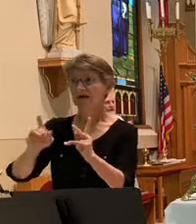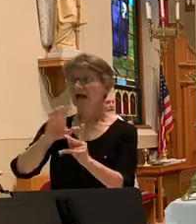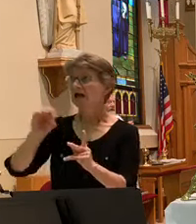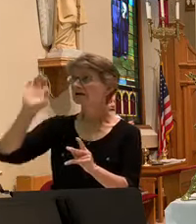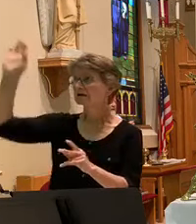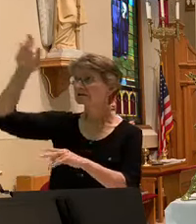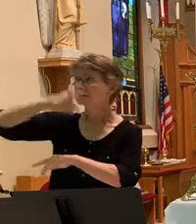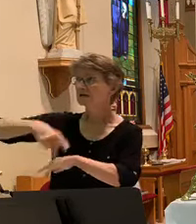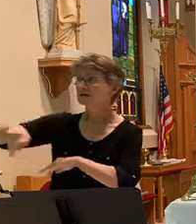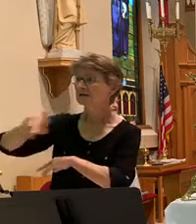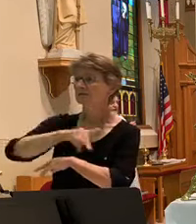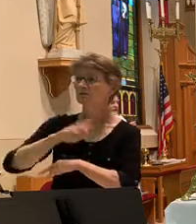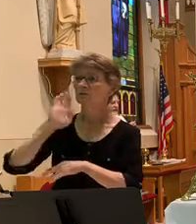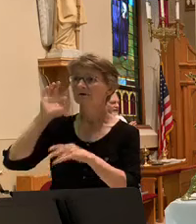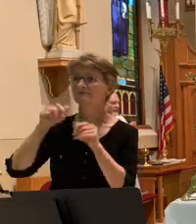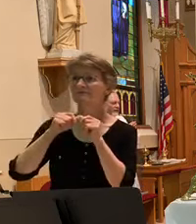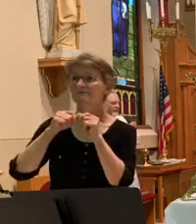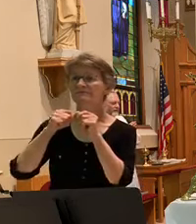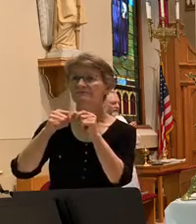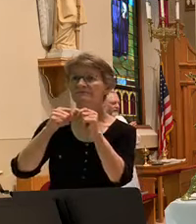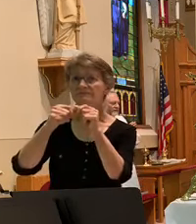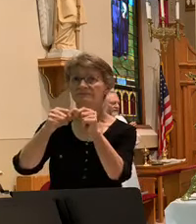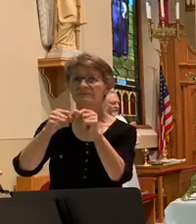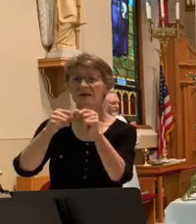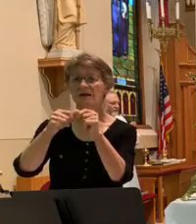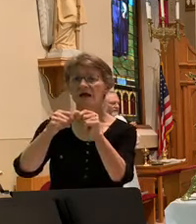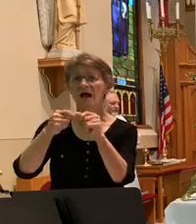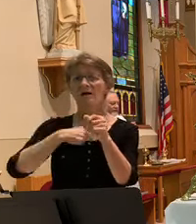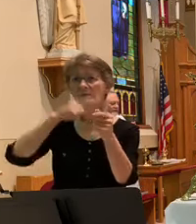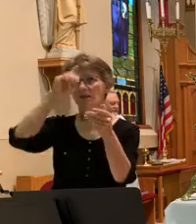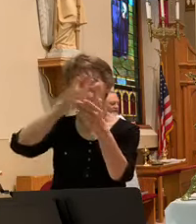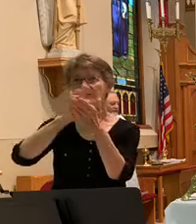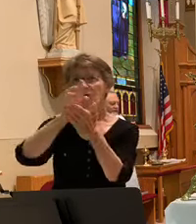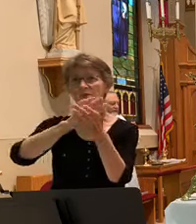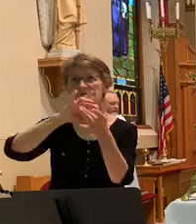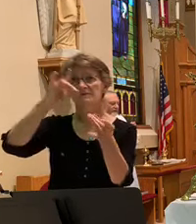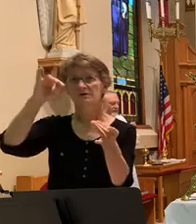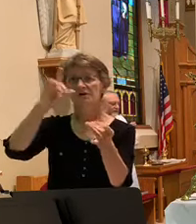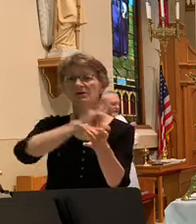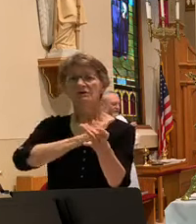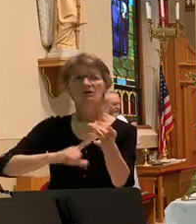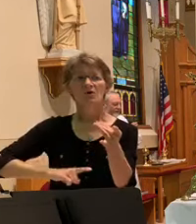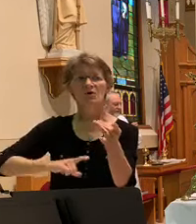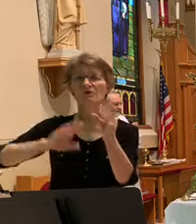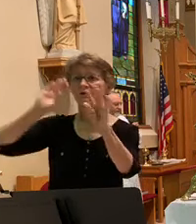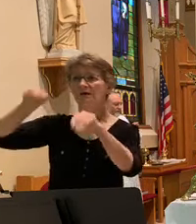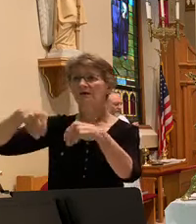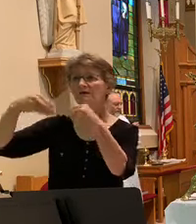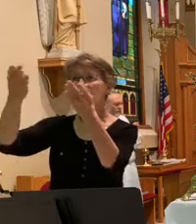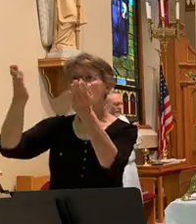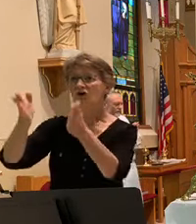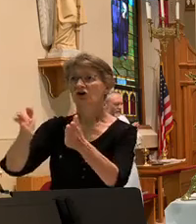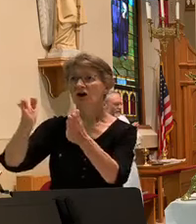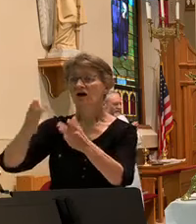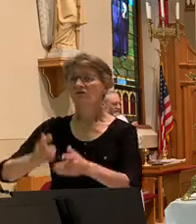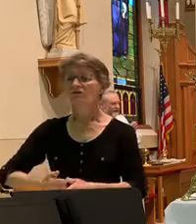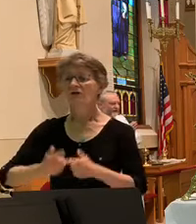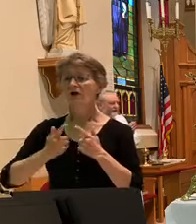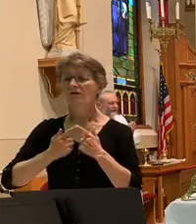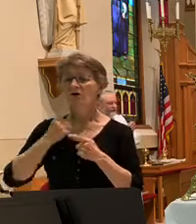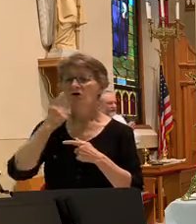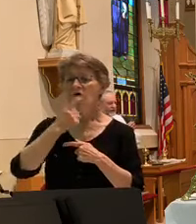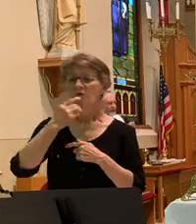his kingdom will have no end. I believe in the Holy Spirit, the Lord, the giver of life, who proceeds